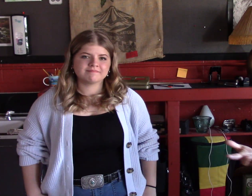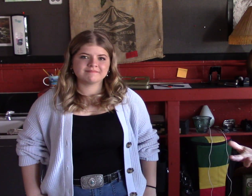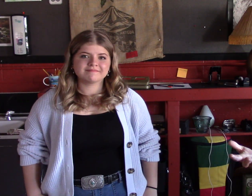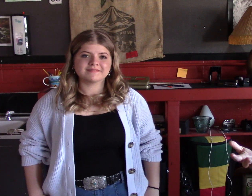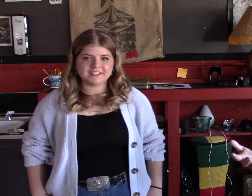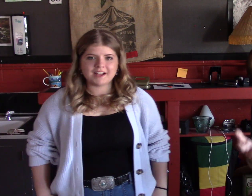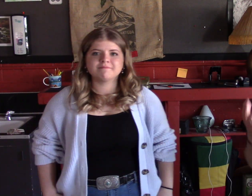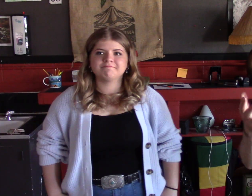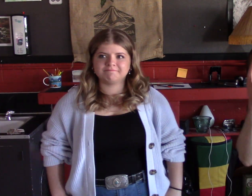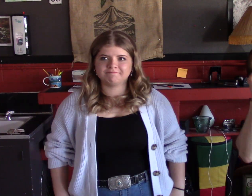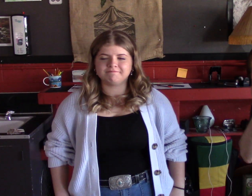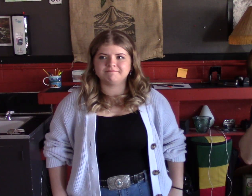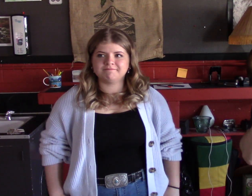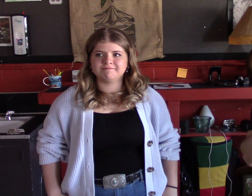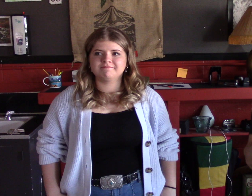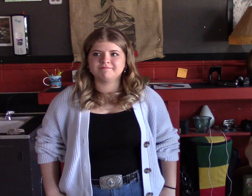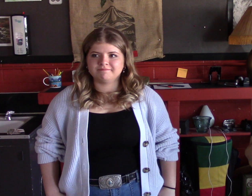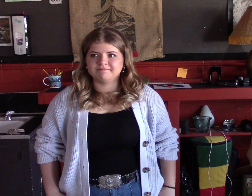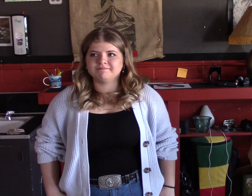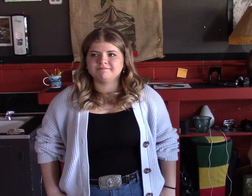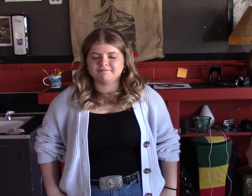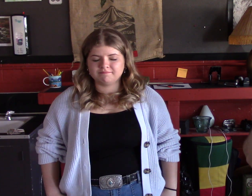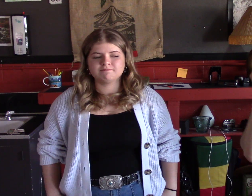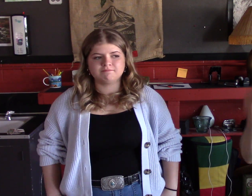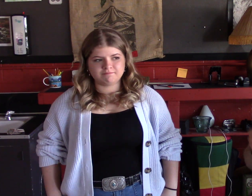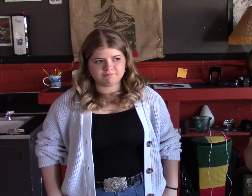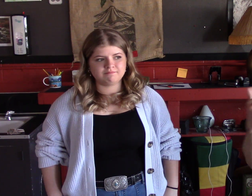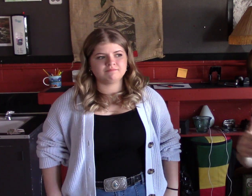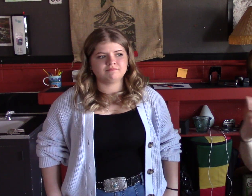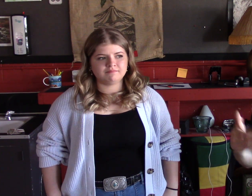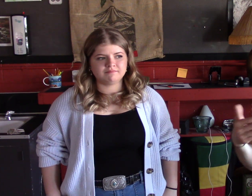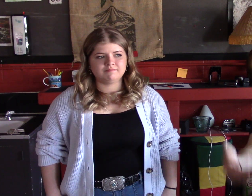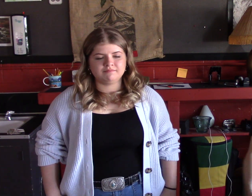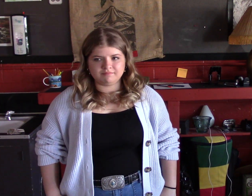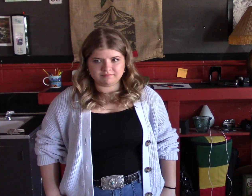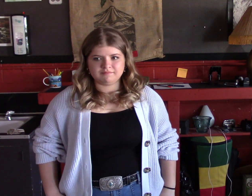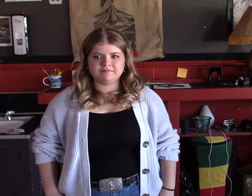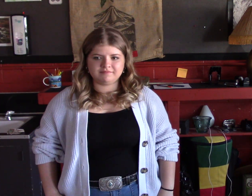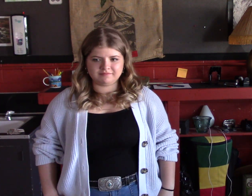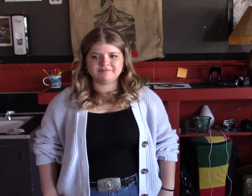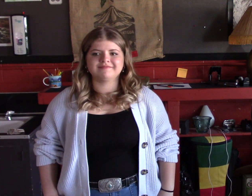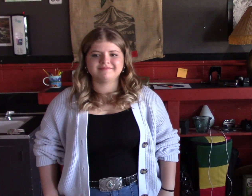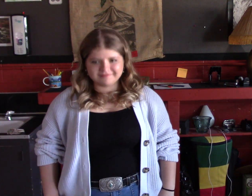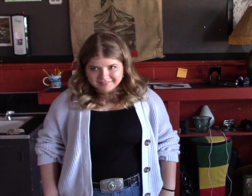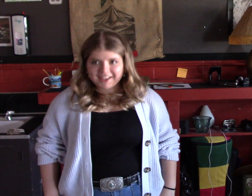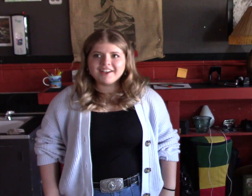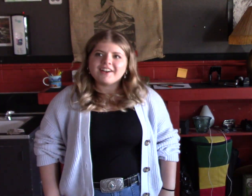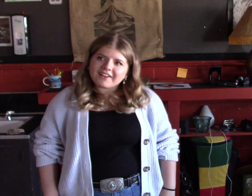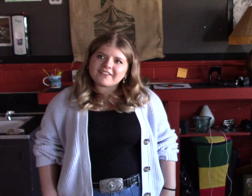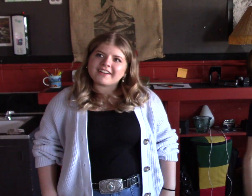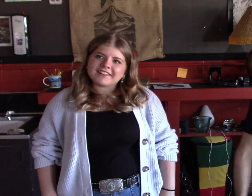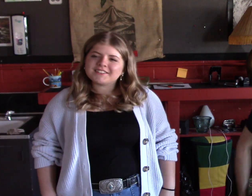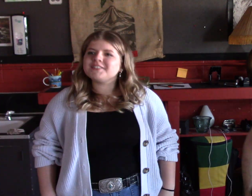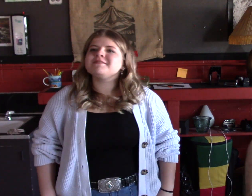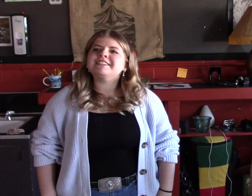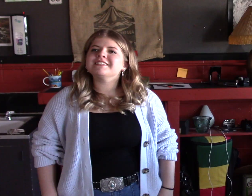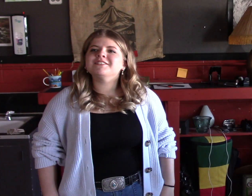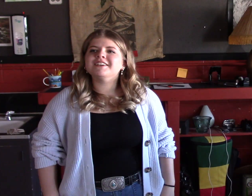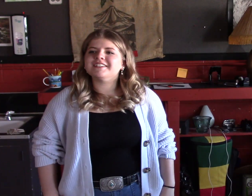them. If you're like, wow, that was amazing, keep it. Keep adding to it and just to see how it goes. Okay? Alright, so the basic